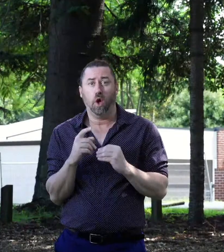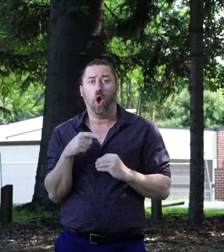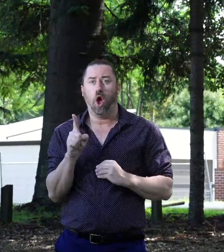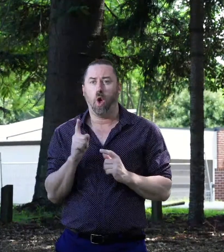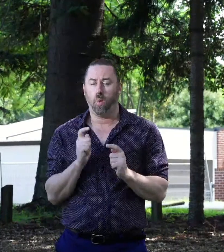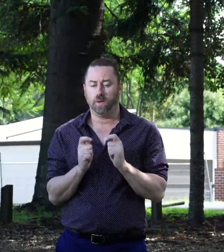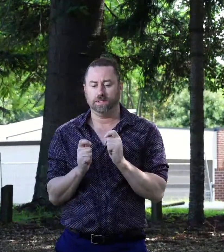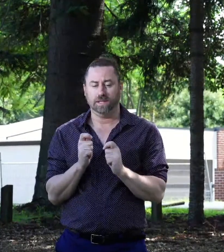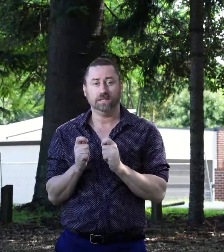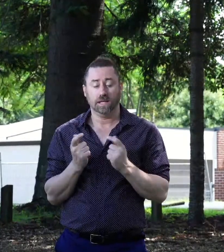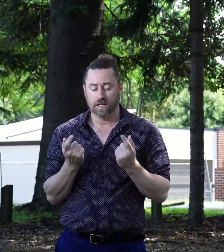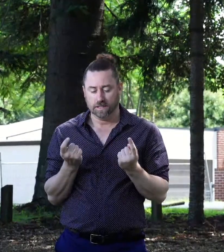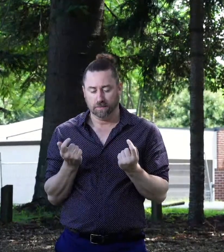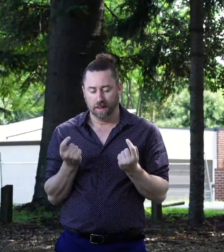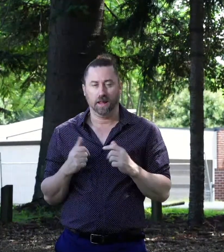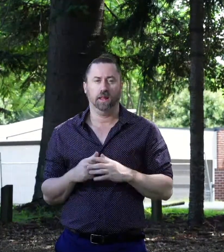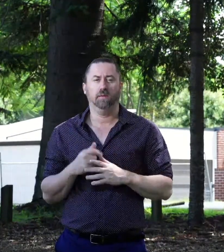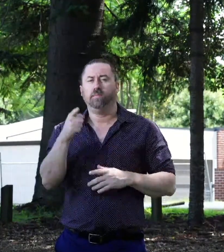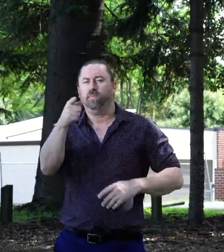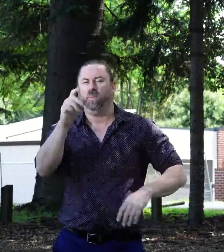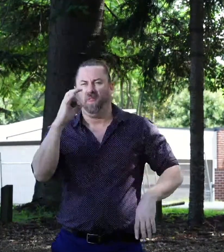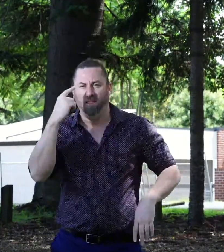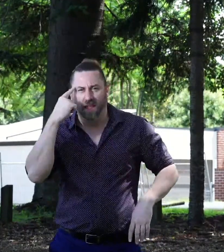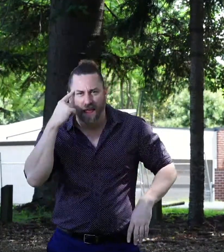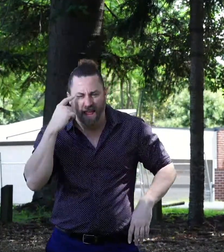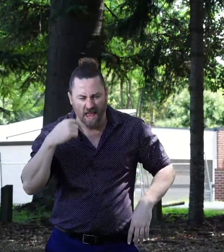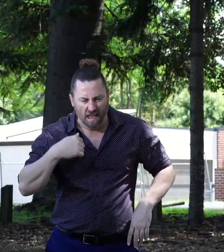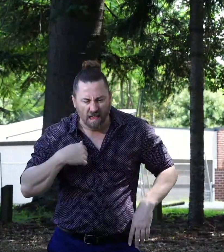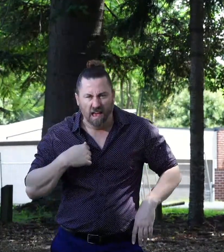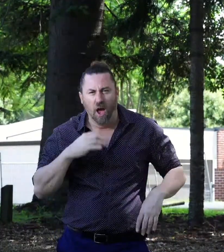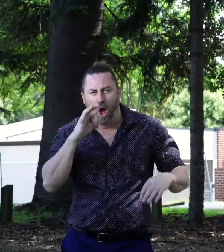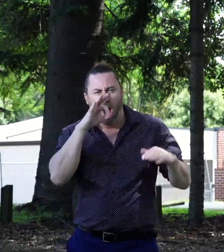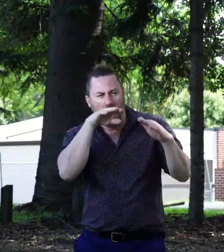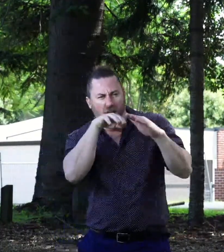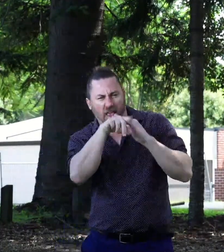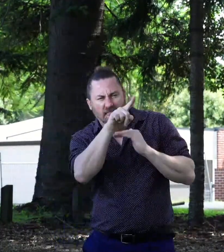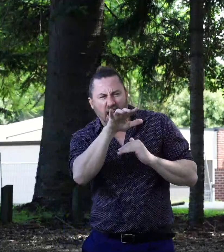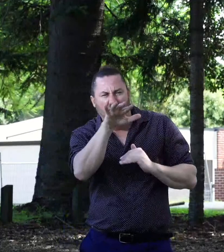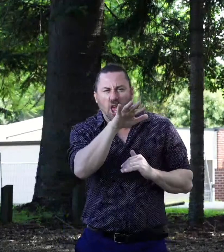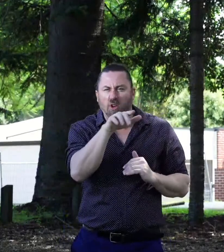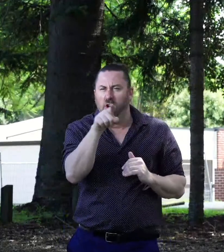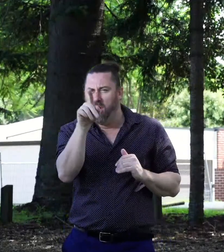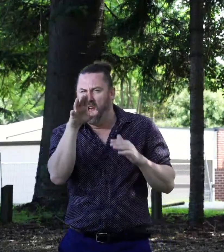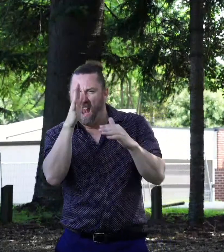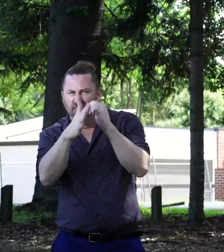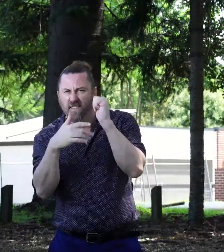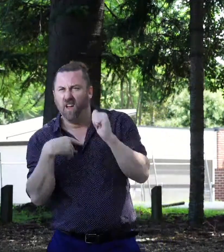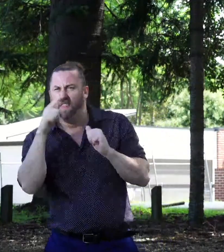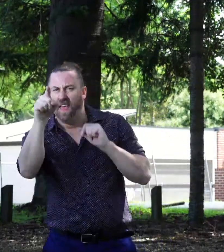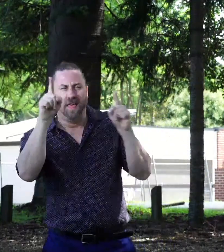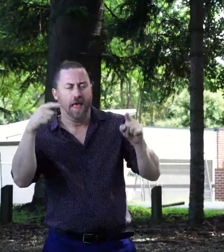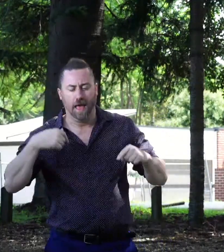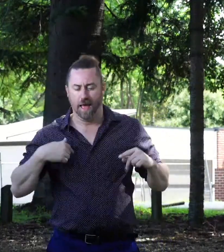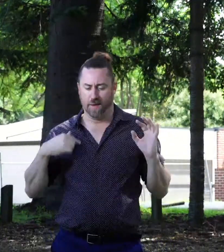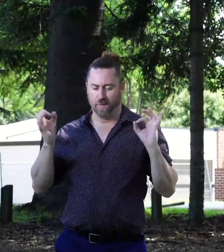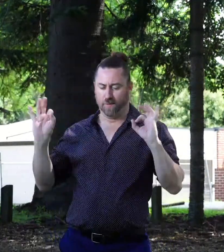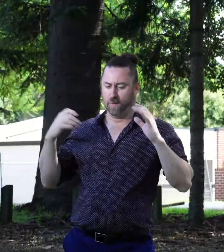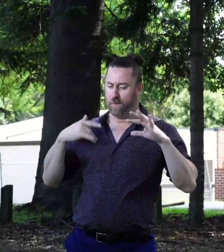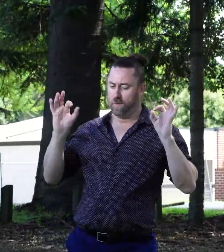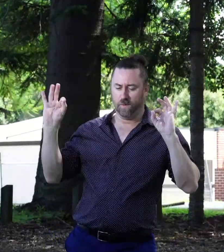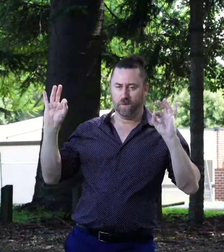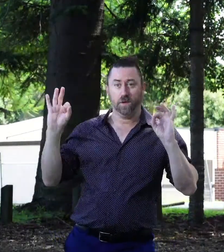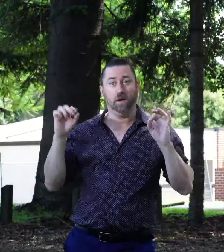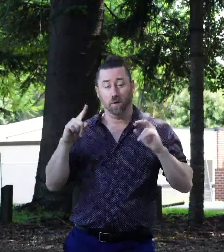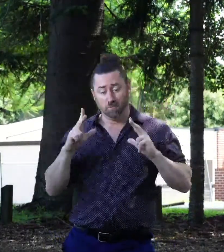gets tested. People shouldn't think just because they haven't been to one of the venues of concern, they haven't got it. They need to come